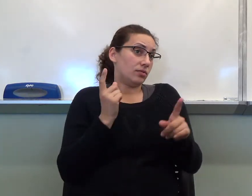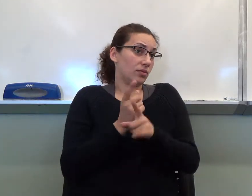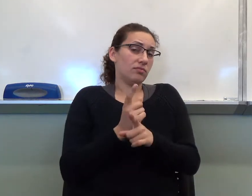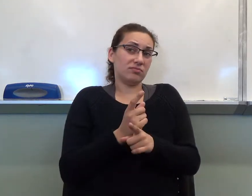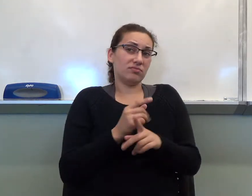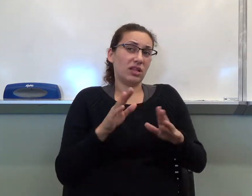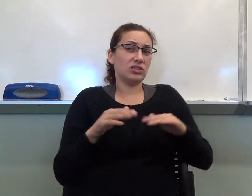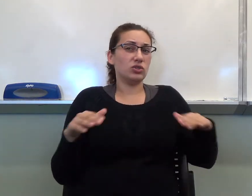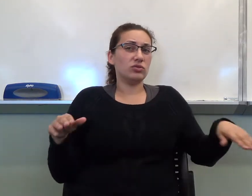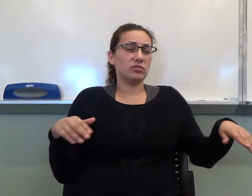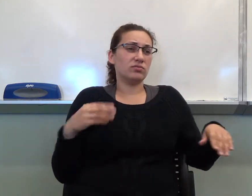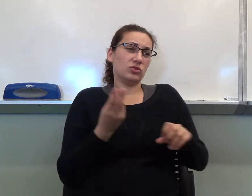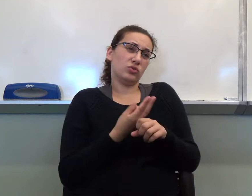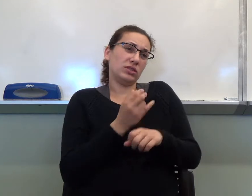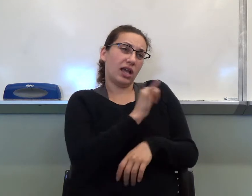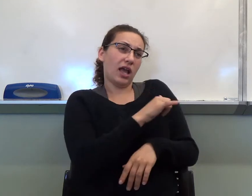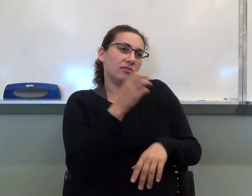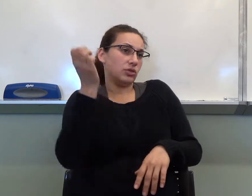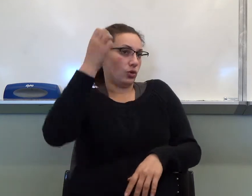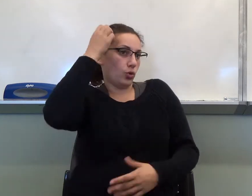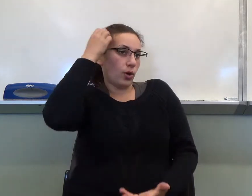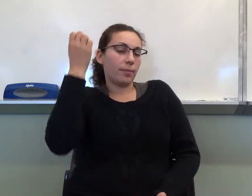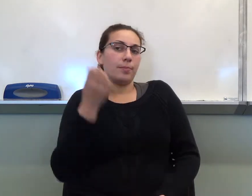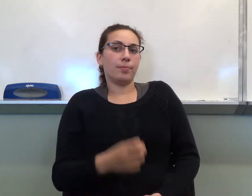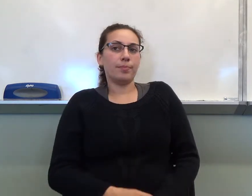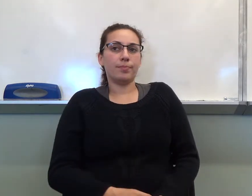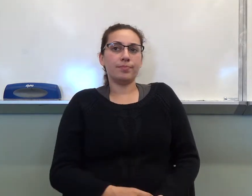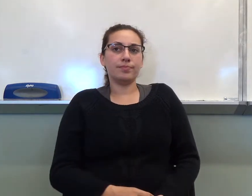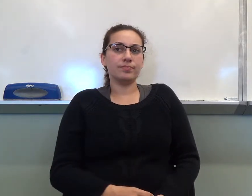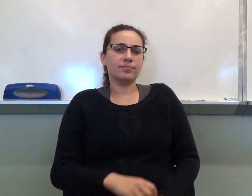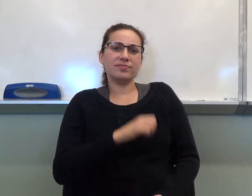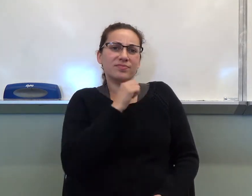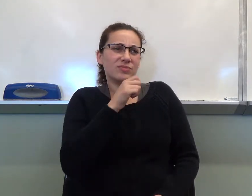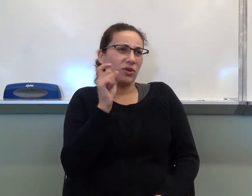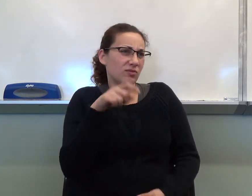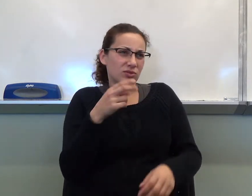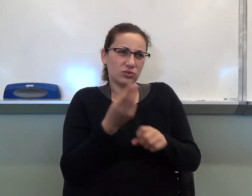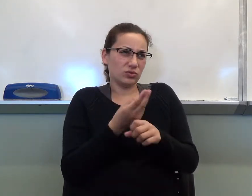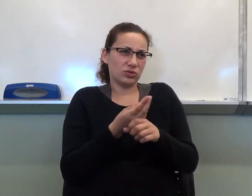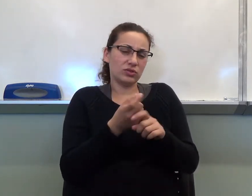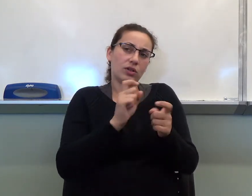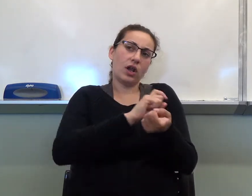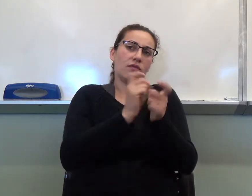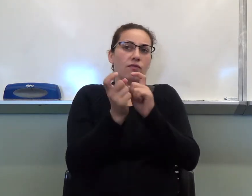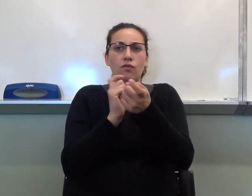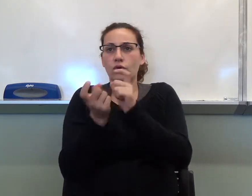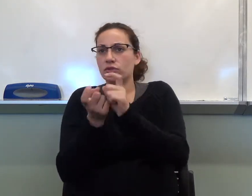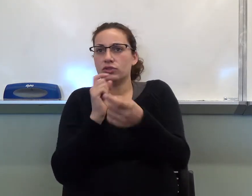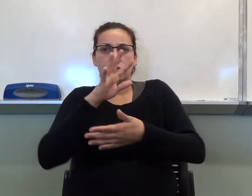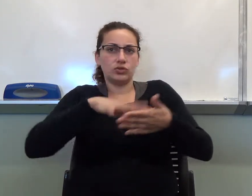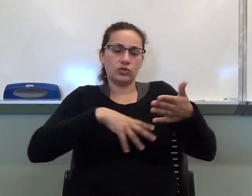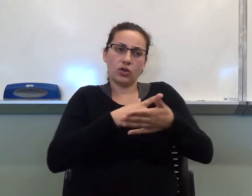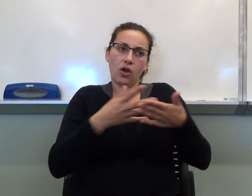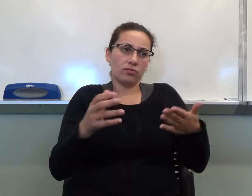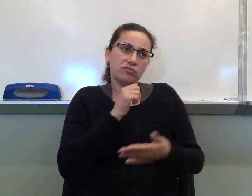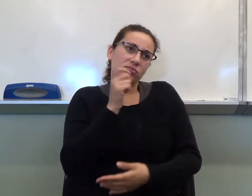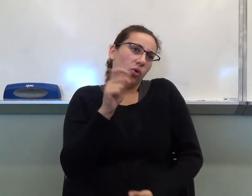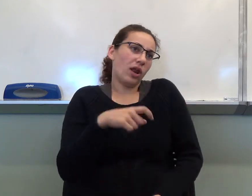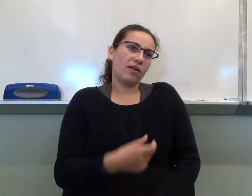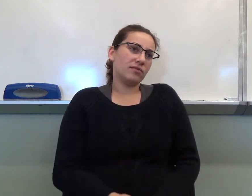Europe. Okay? Not necessary to use the conversion factors. Let's do a few more.